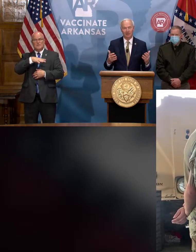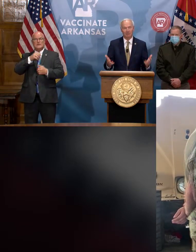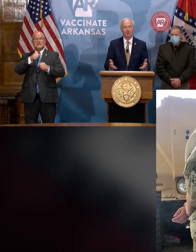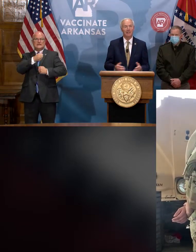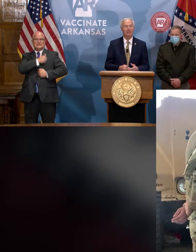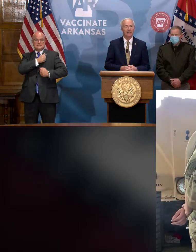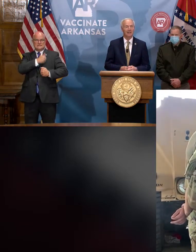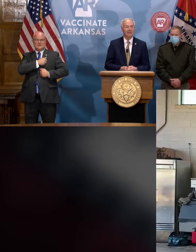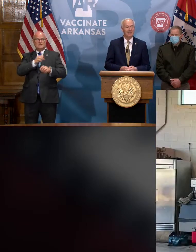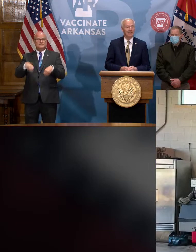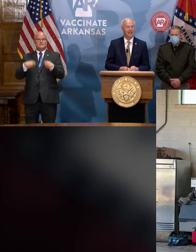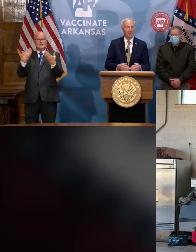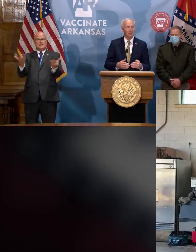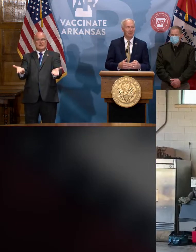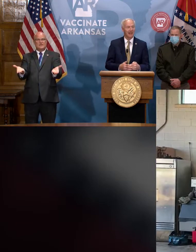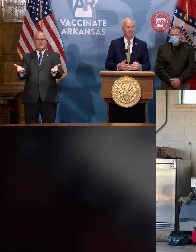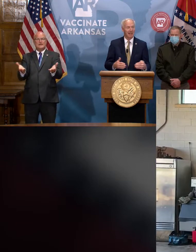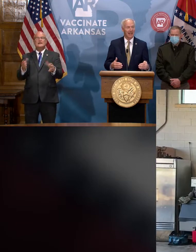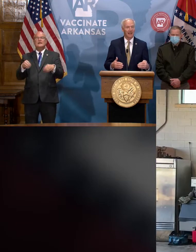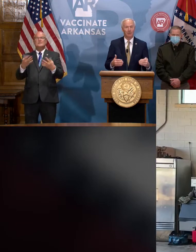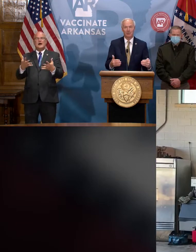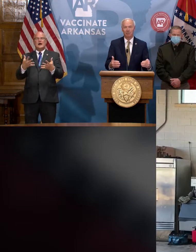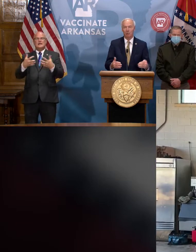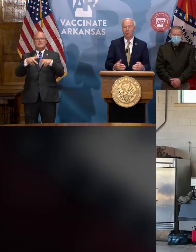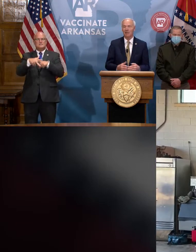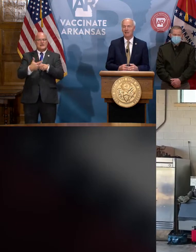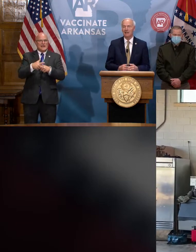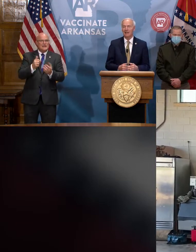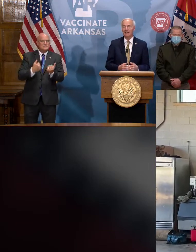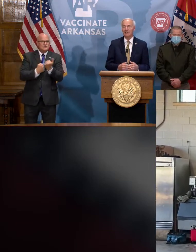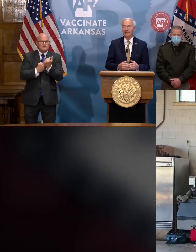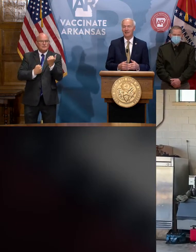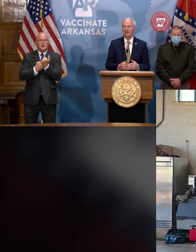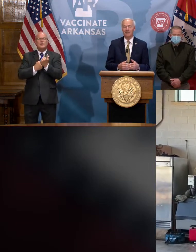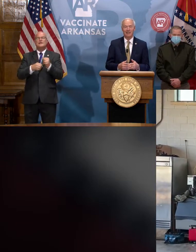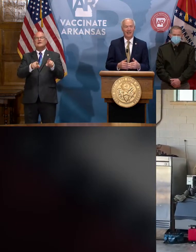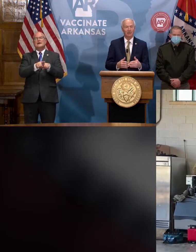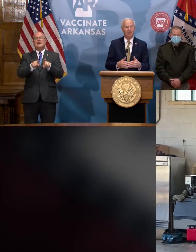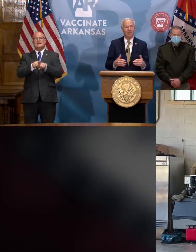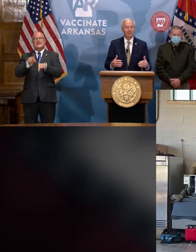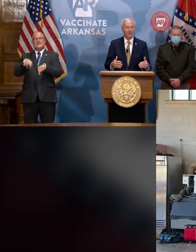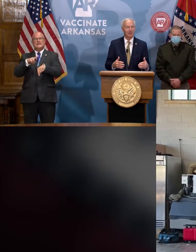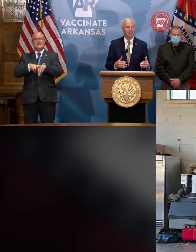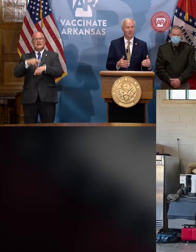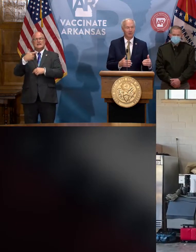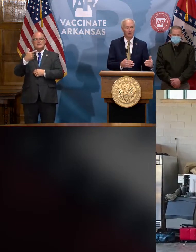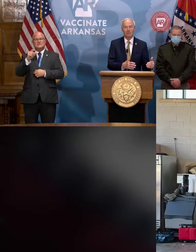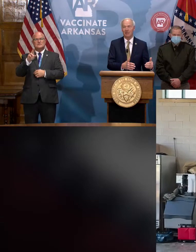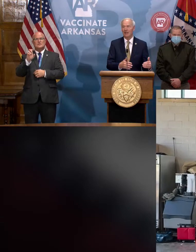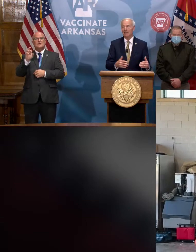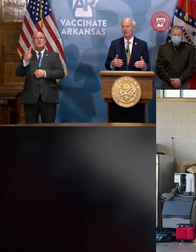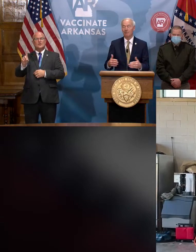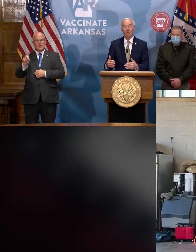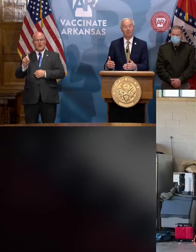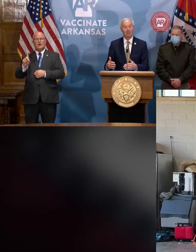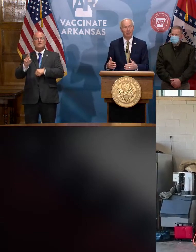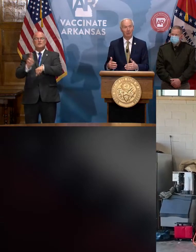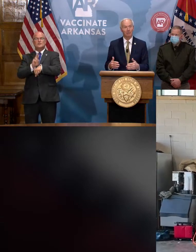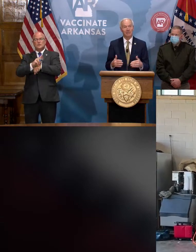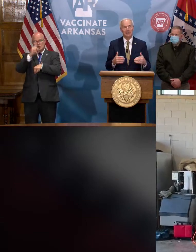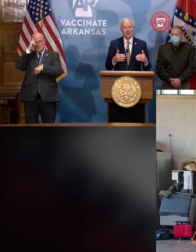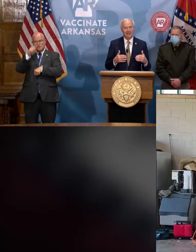service are rendering. They're providing mechanical support as the National Guard vehicles utilized